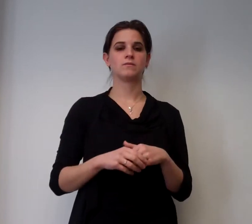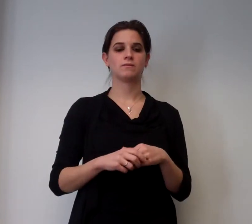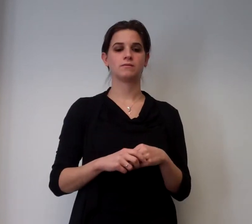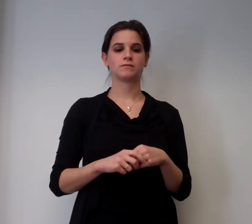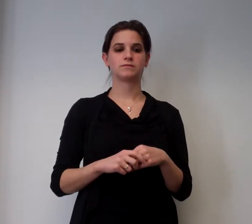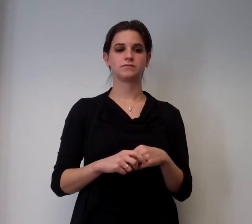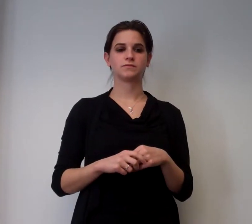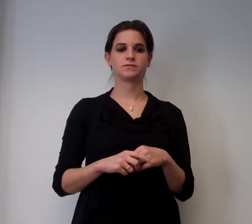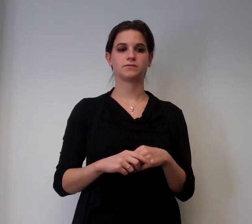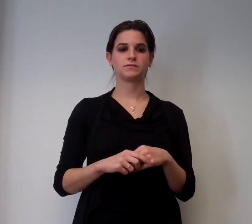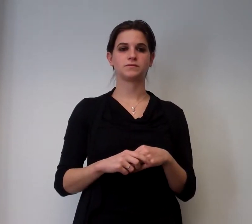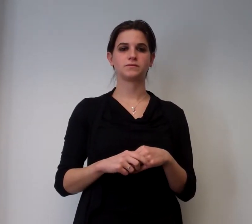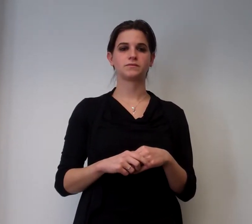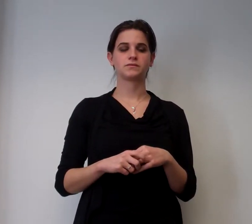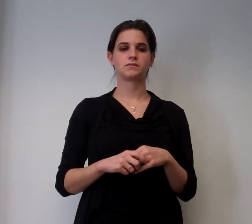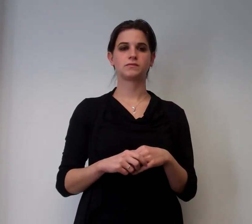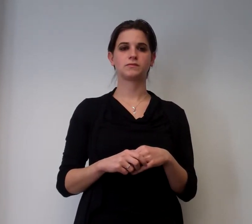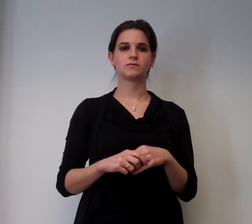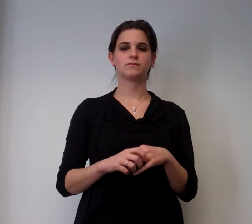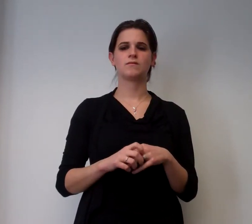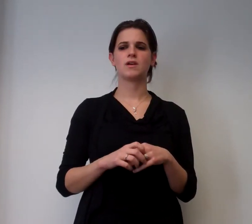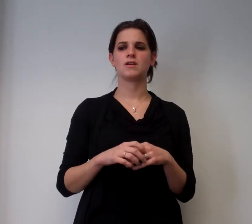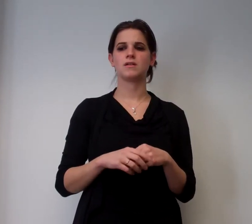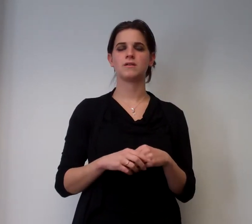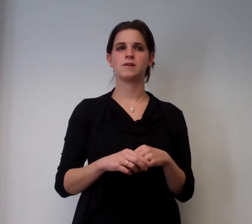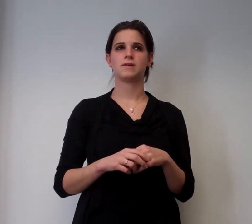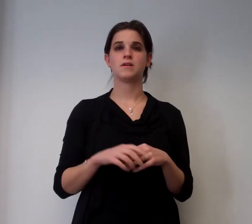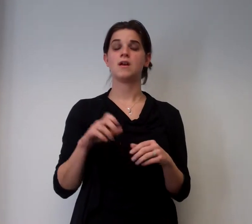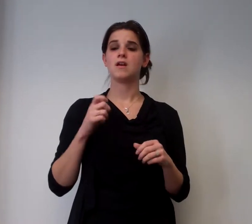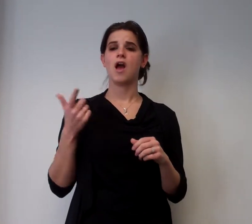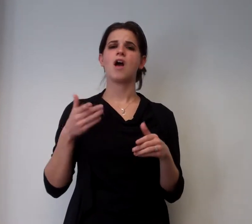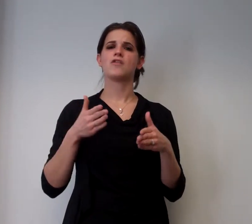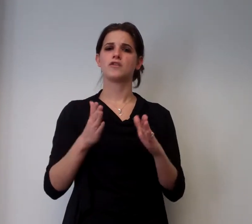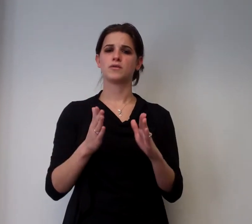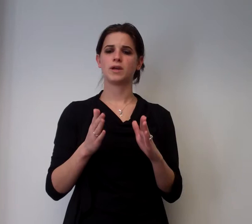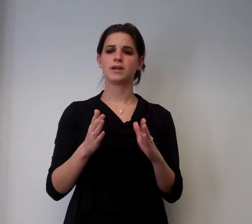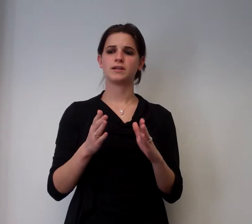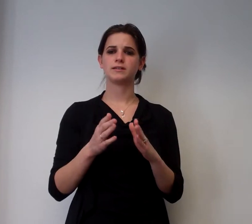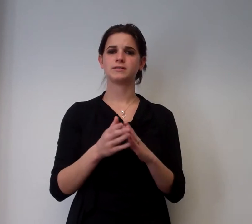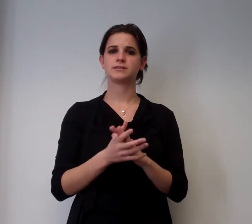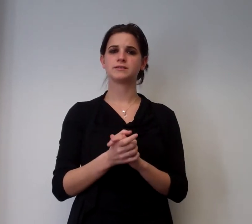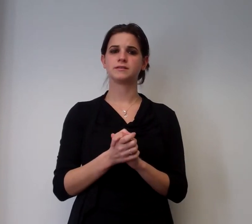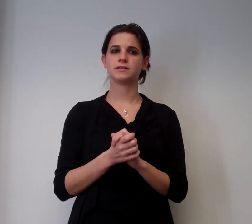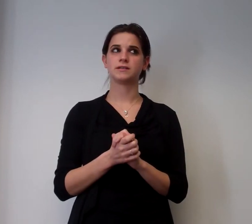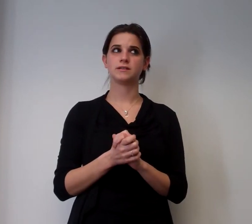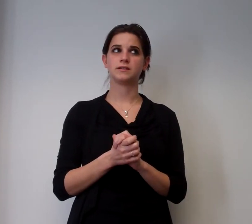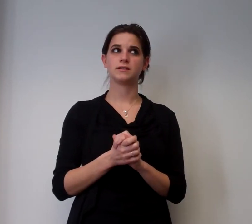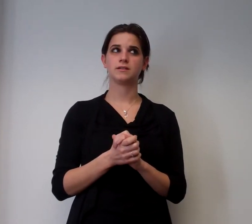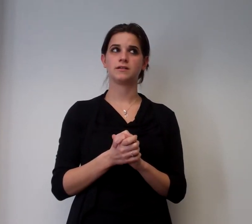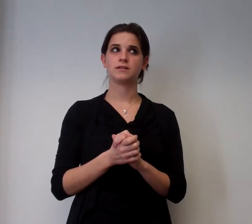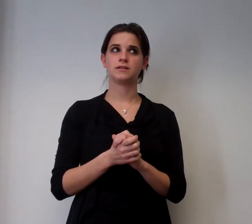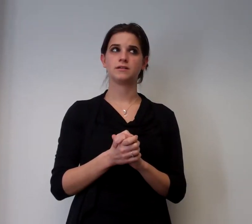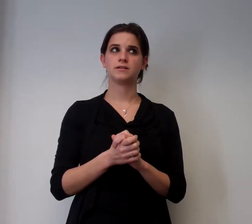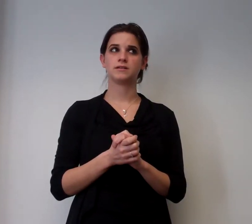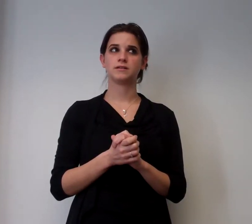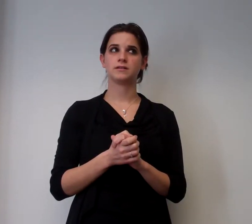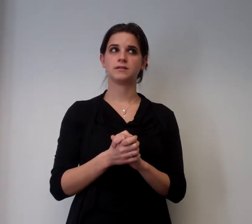always ways, other ways to get at those buses in the city. They could say things like, well, the bus was manufactured outside of the state, brought into the